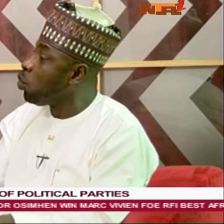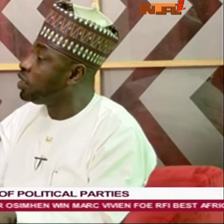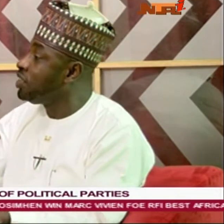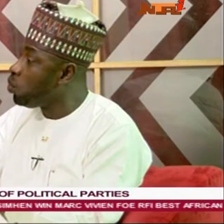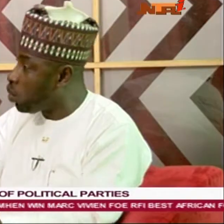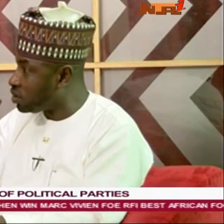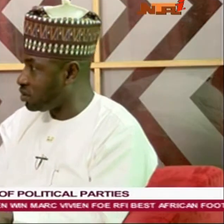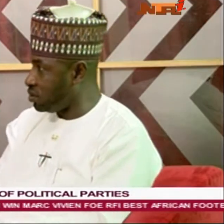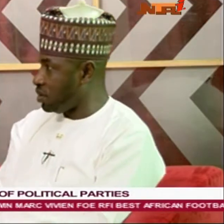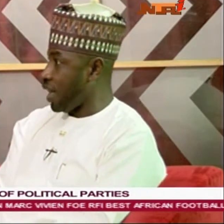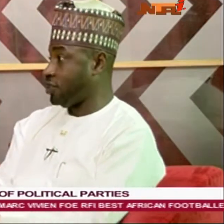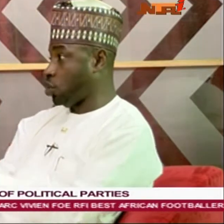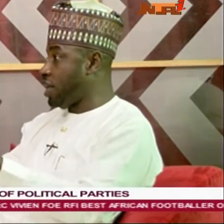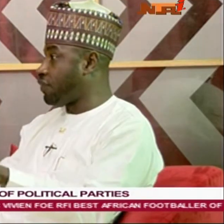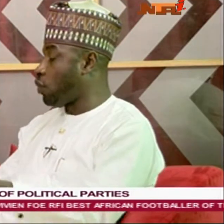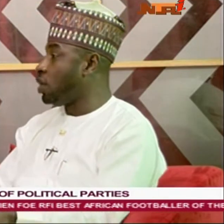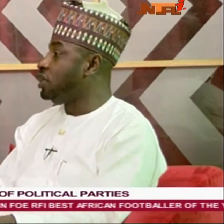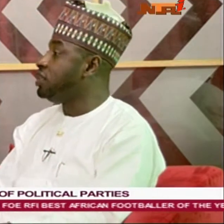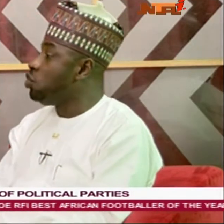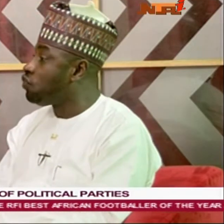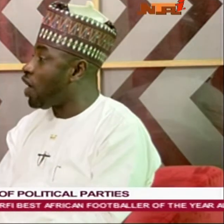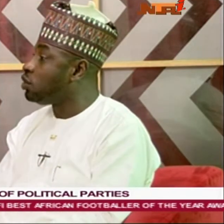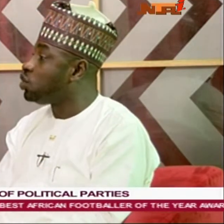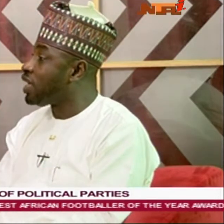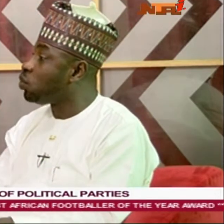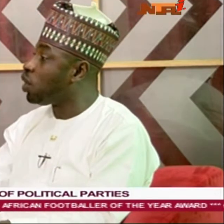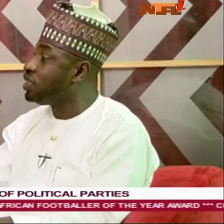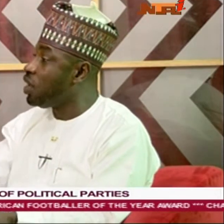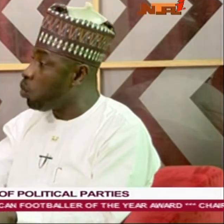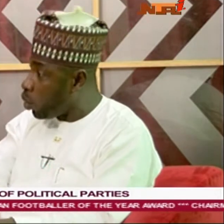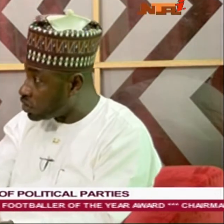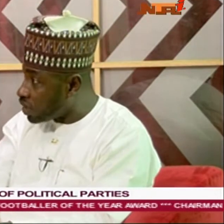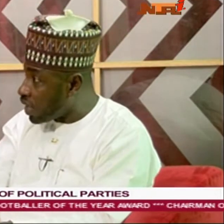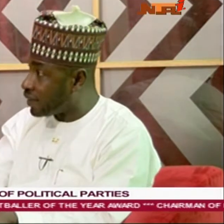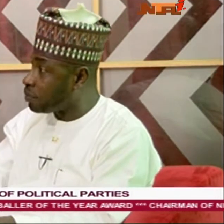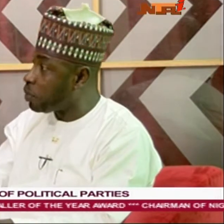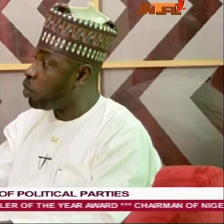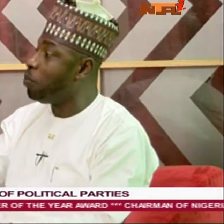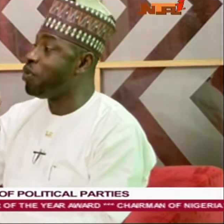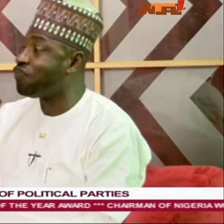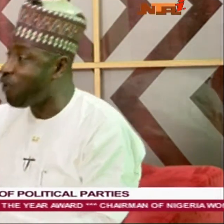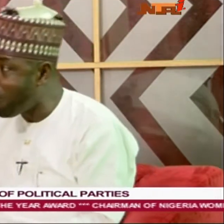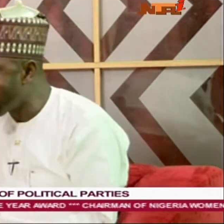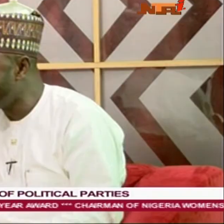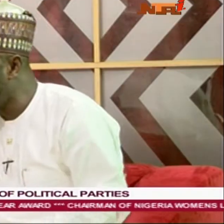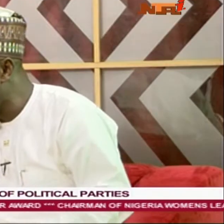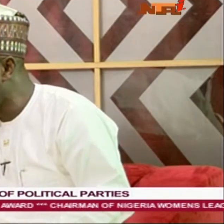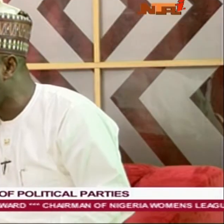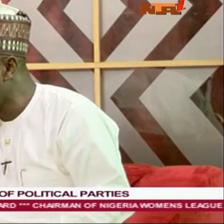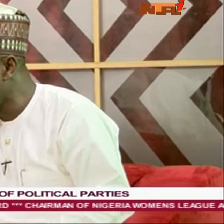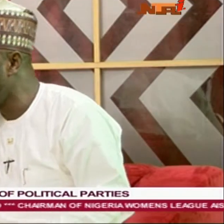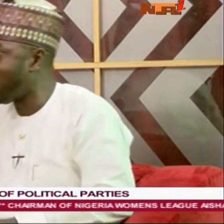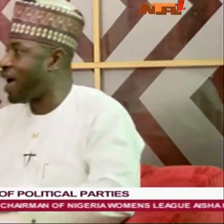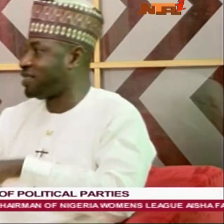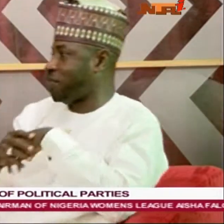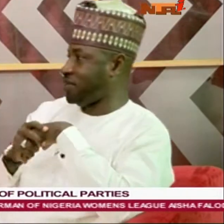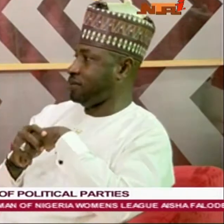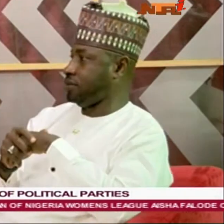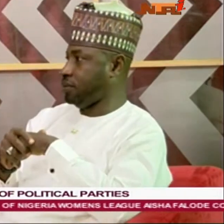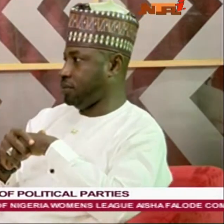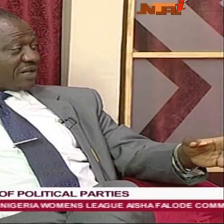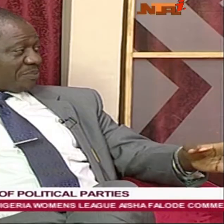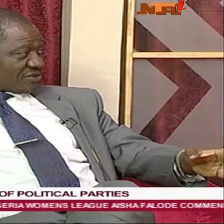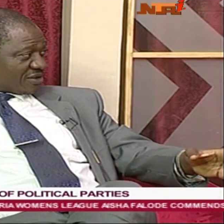them what they want. And so therefore, they look for how to get what they want as a people before even electing you as a